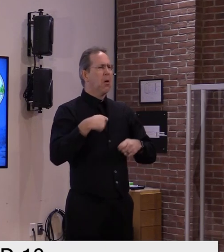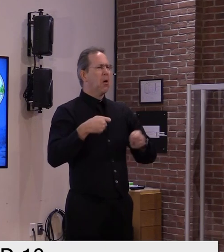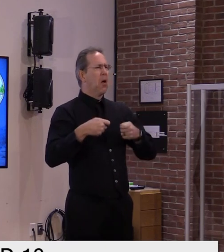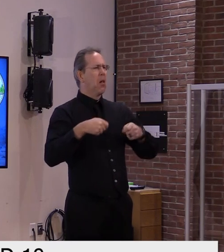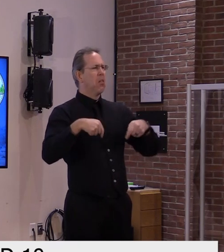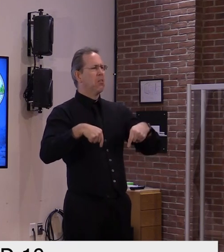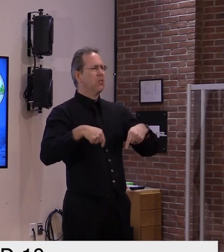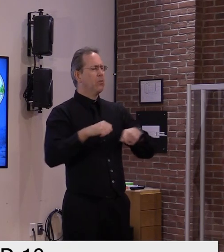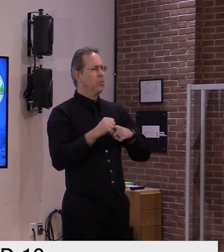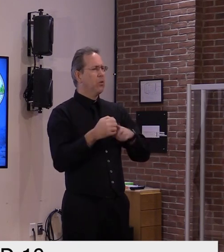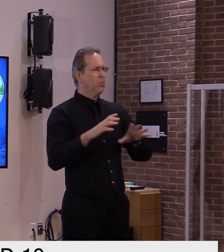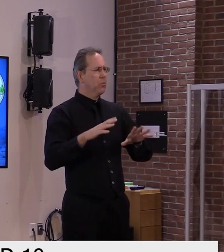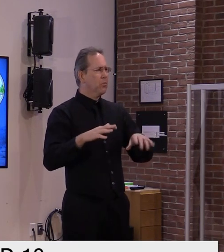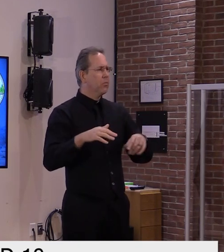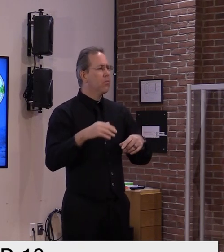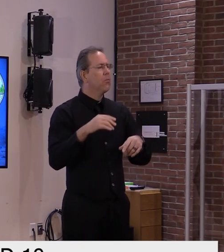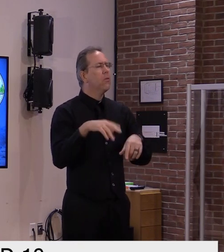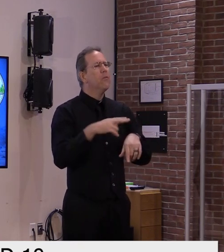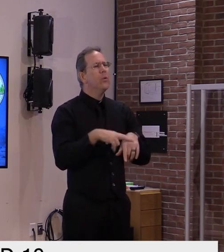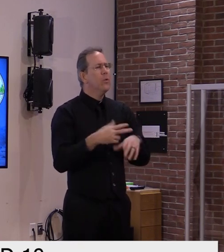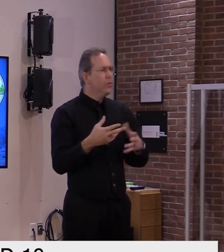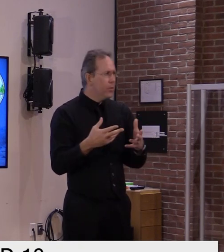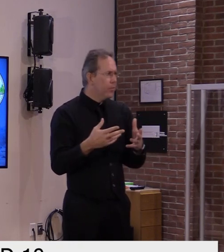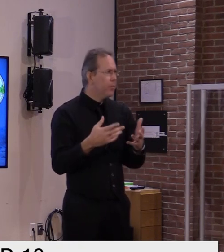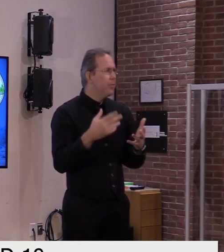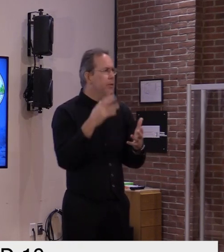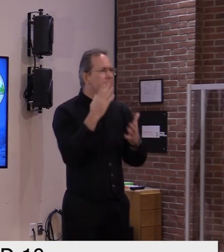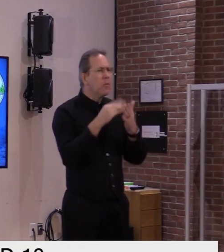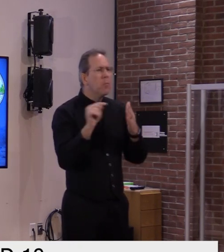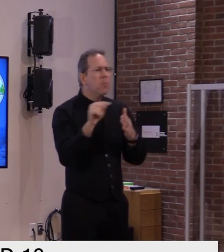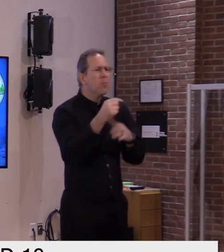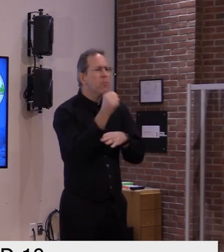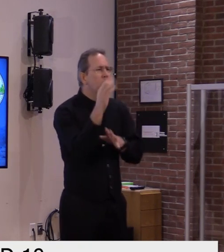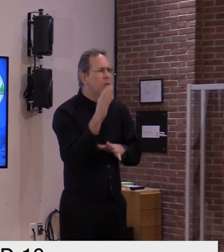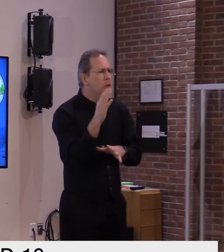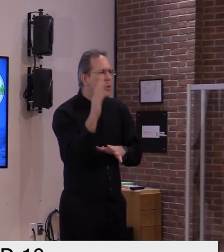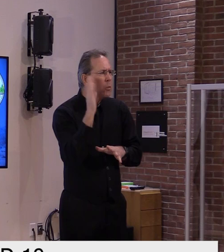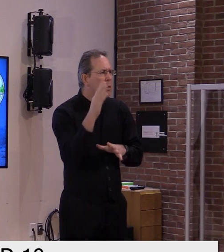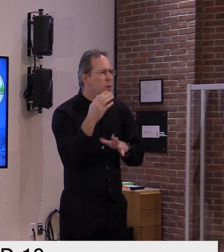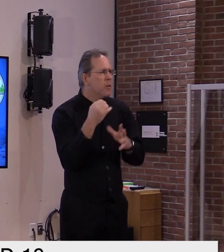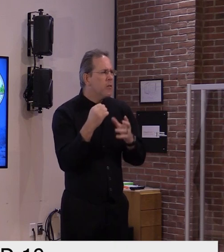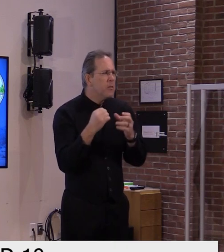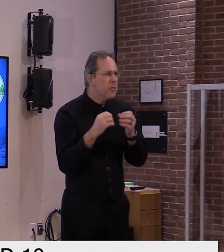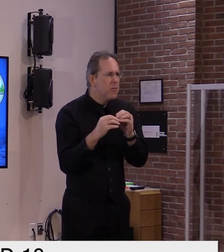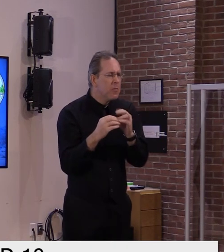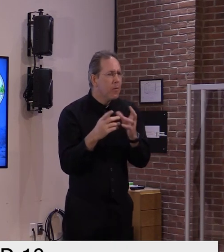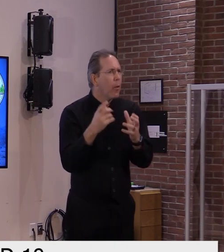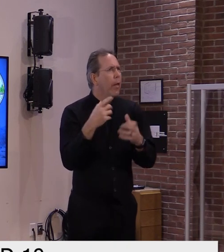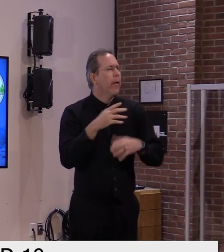protests that relate to Second Amendment rights where people are armed, other types of protests where people are armed but